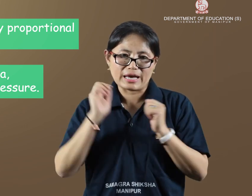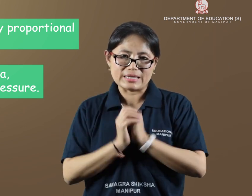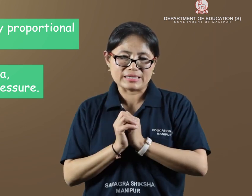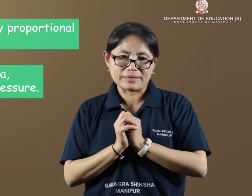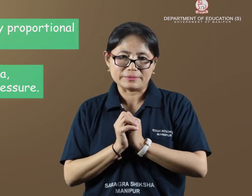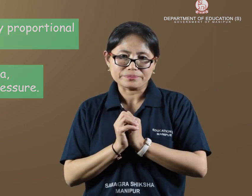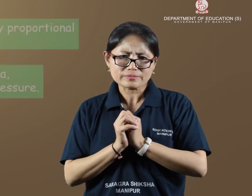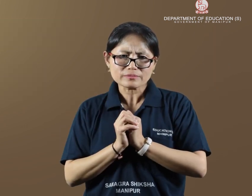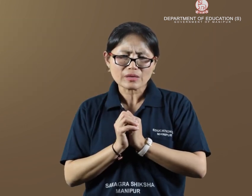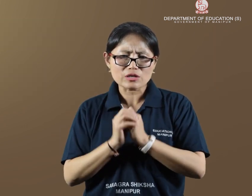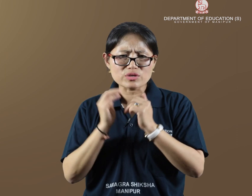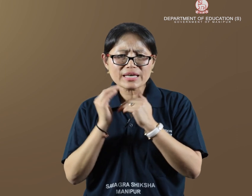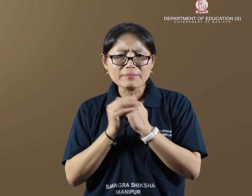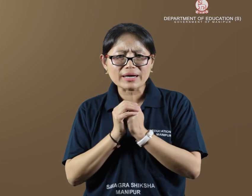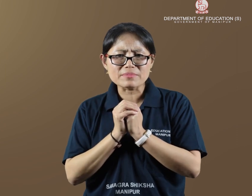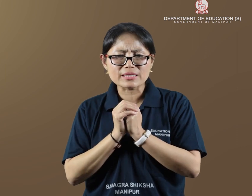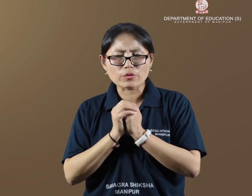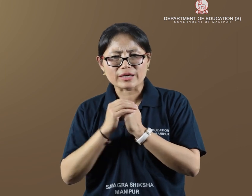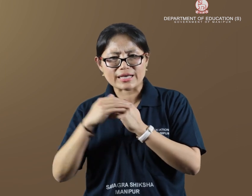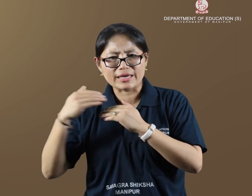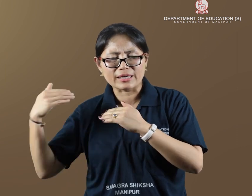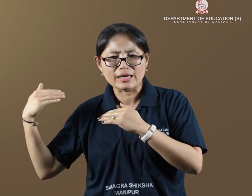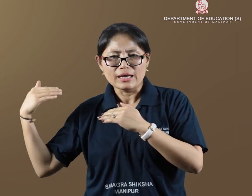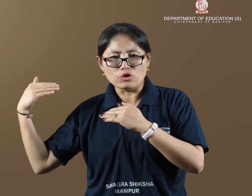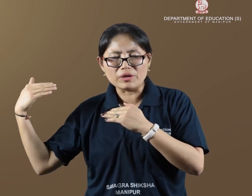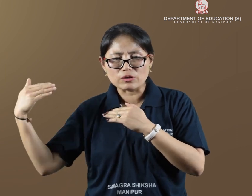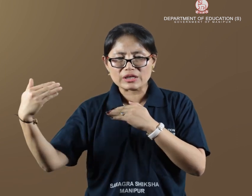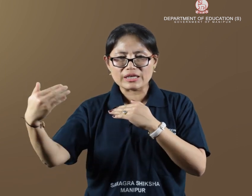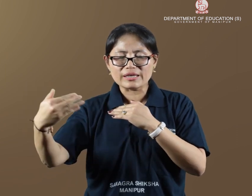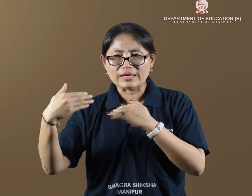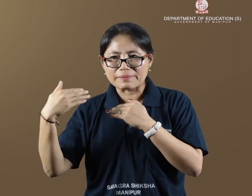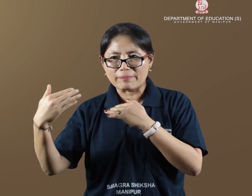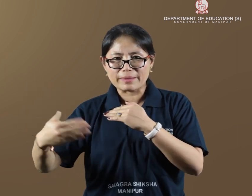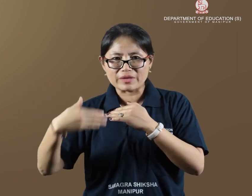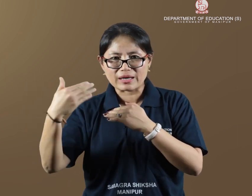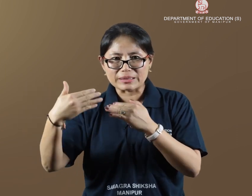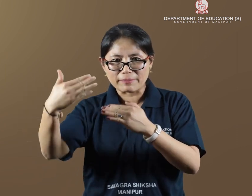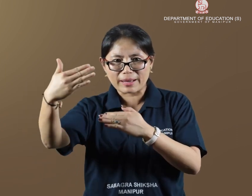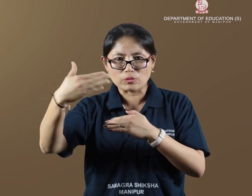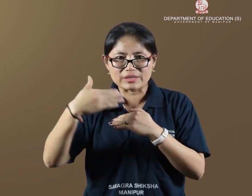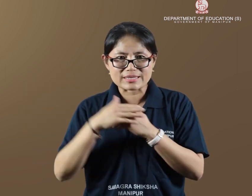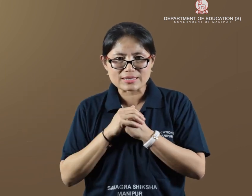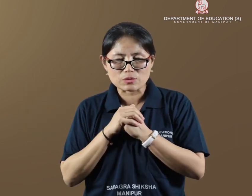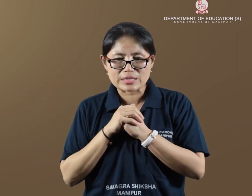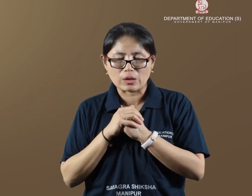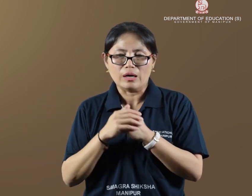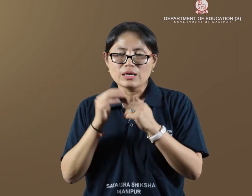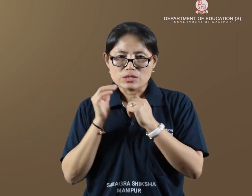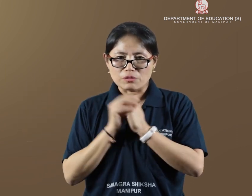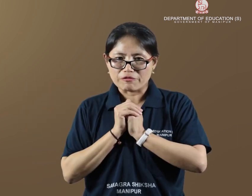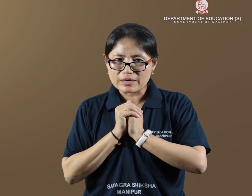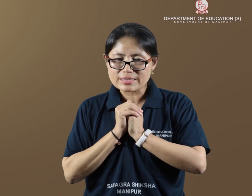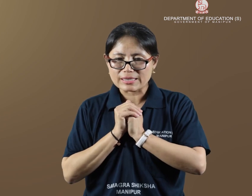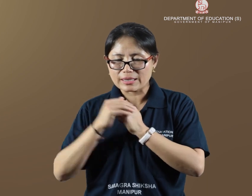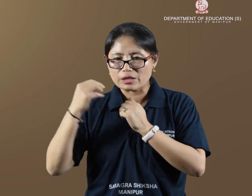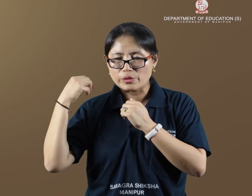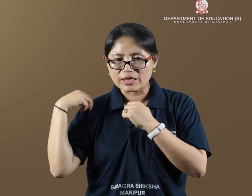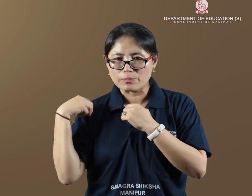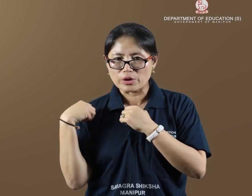ani sine. So, sigi maram zin na koi nang sagi nangi numit numti idi thengna ba maram di khang daba mayam dumu discuss tau si ko. So, first nang na kadawi nang na puri ba